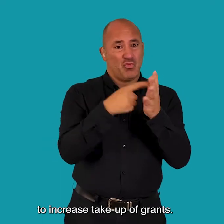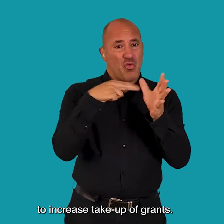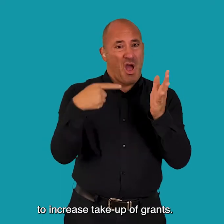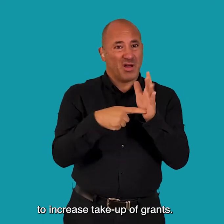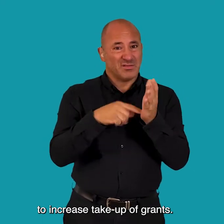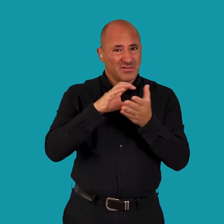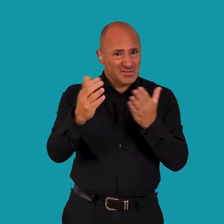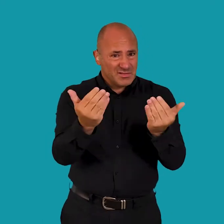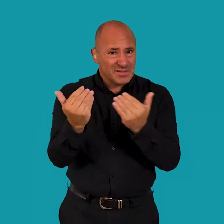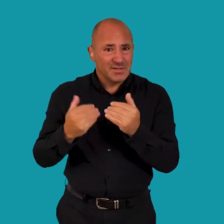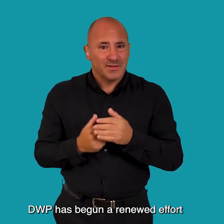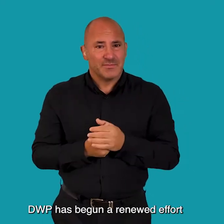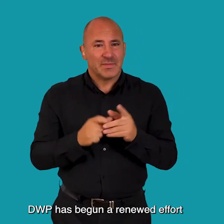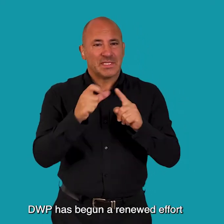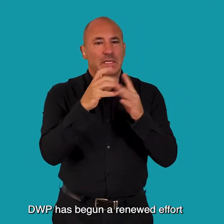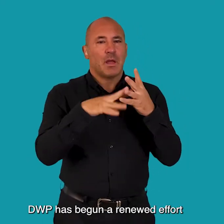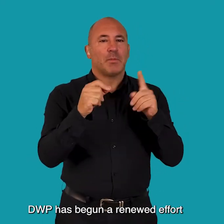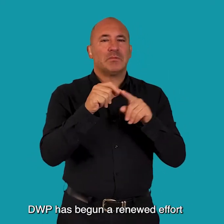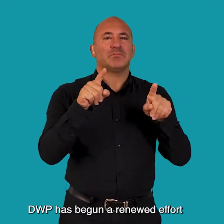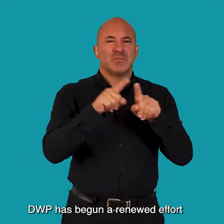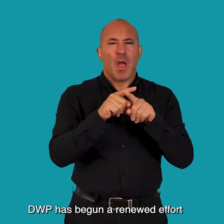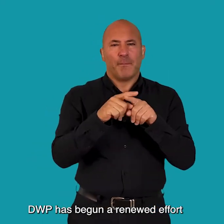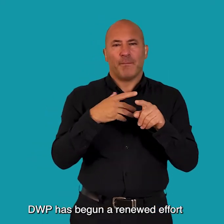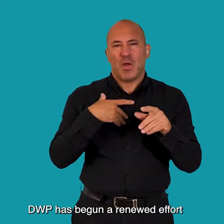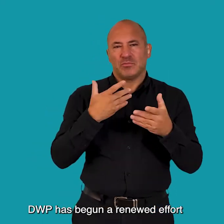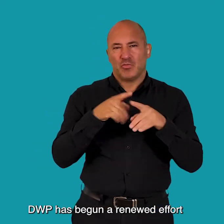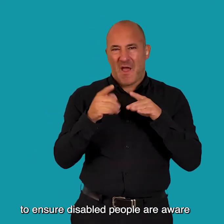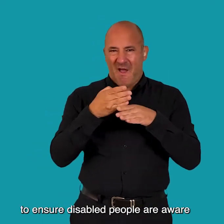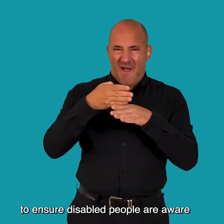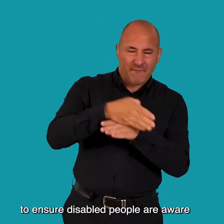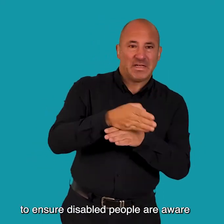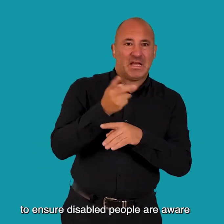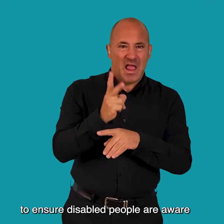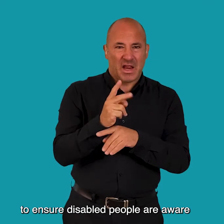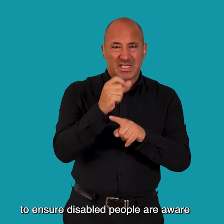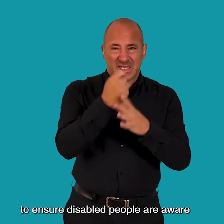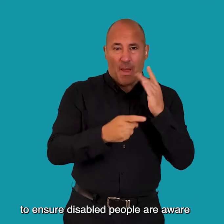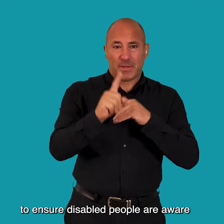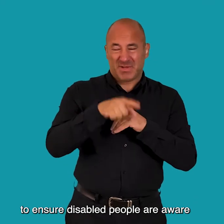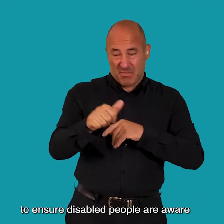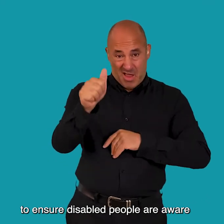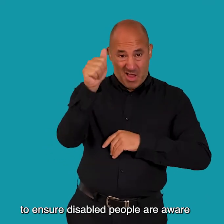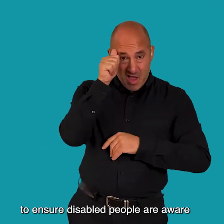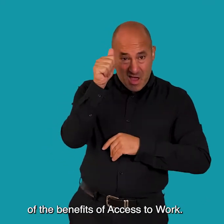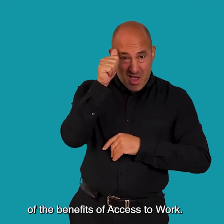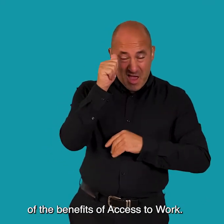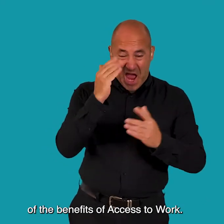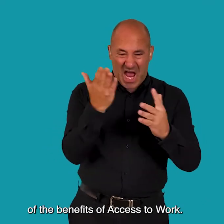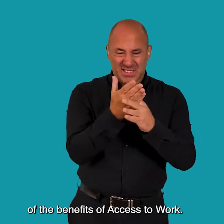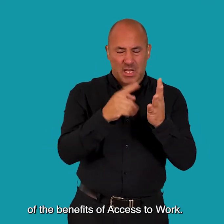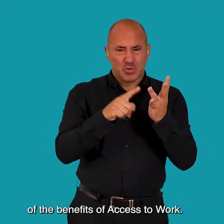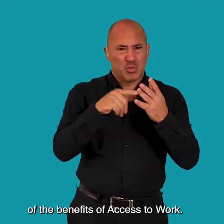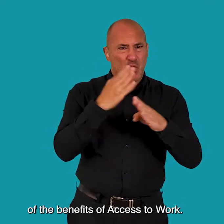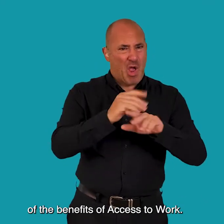grants. DWP has begun a renewed effort to ensure disabled people are aware of the benefits of access to